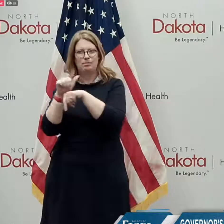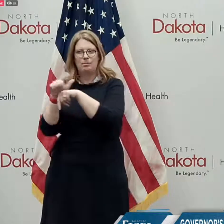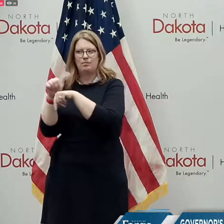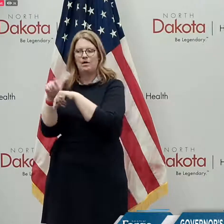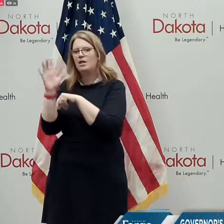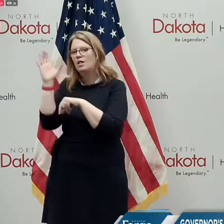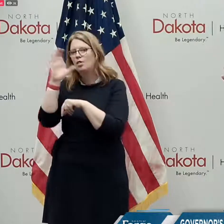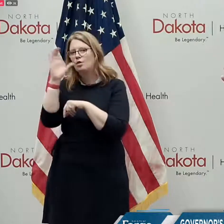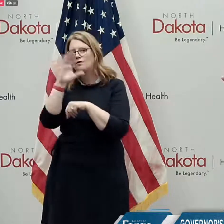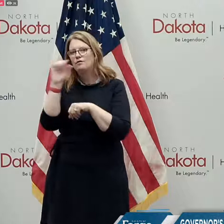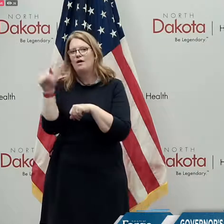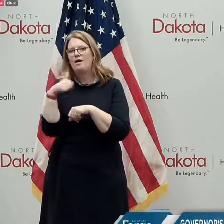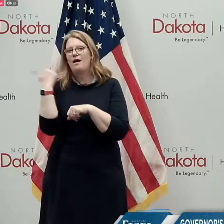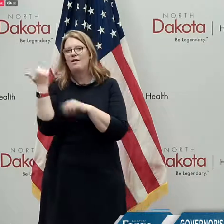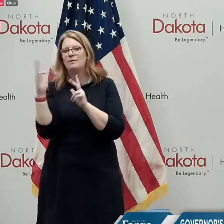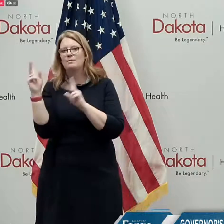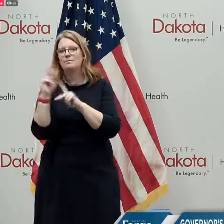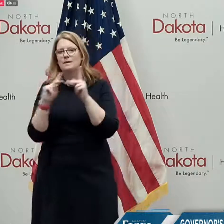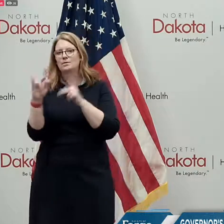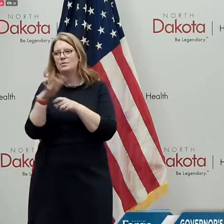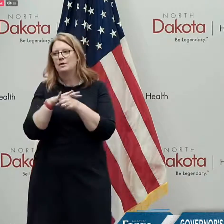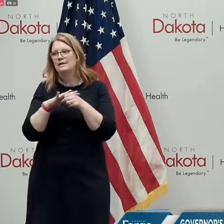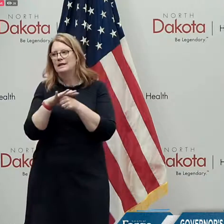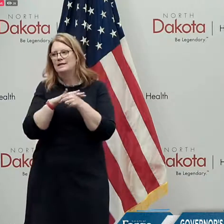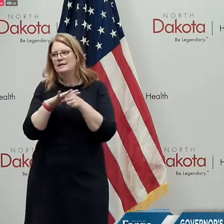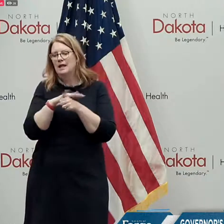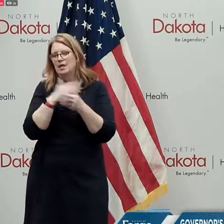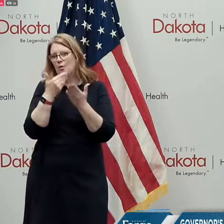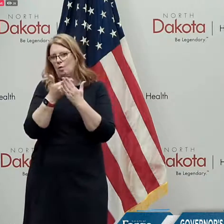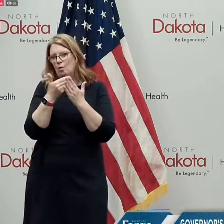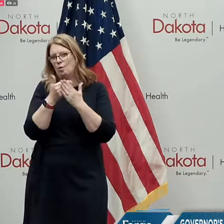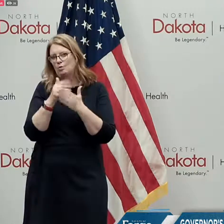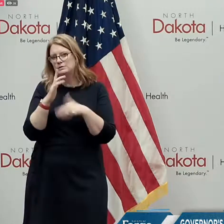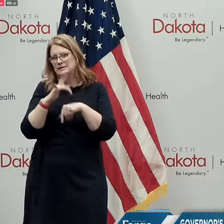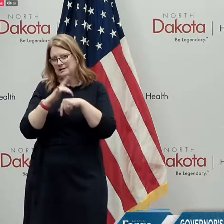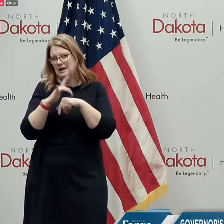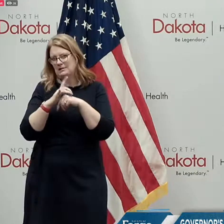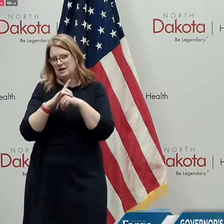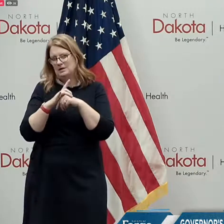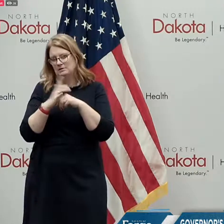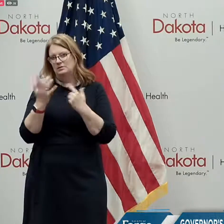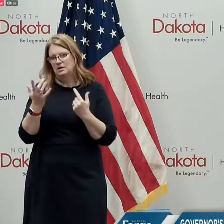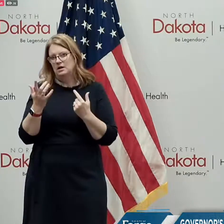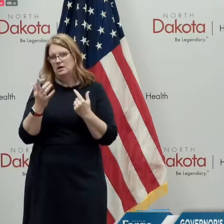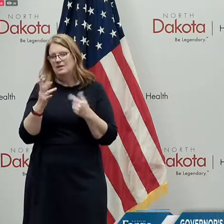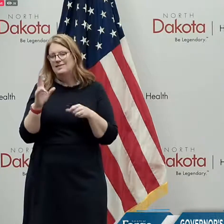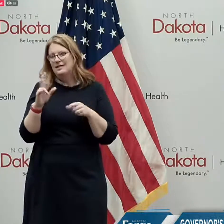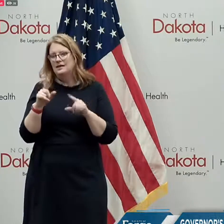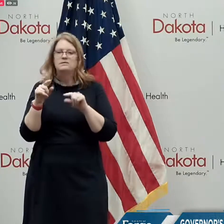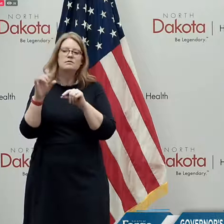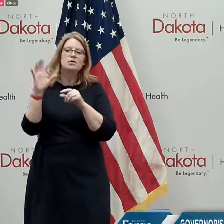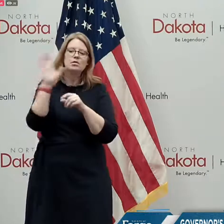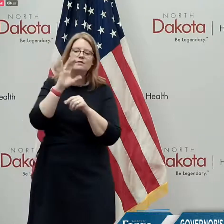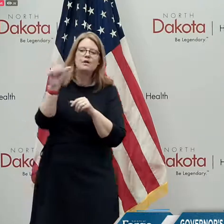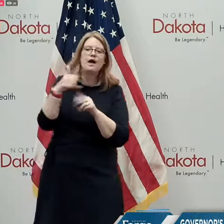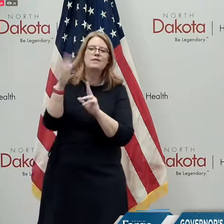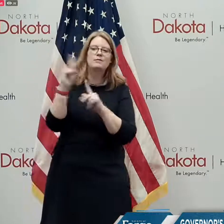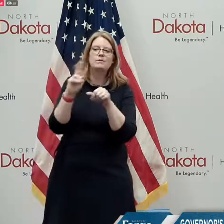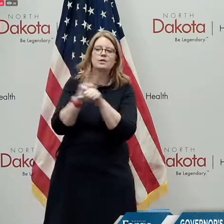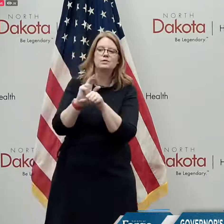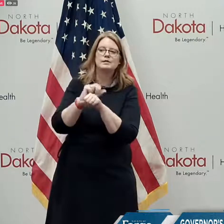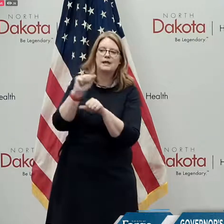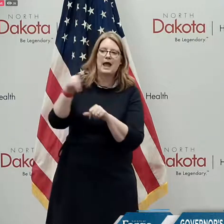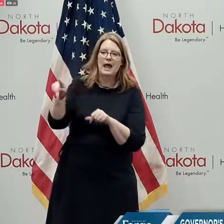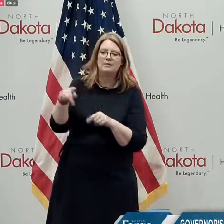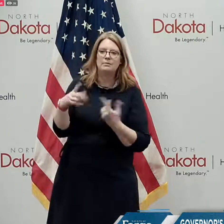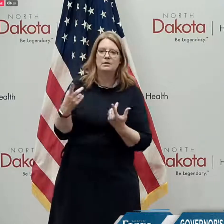looking for others that are within that close contact criteria that are using the app also. And if you're in that